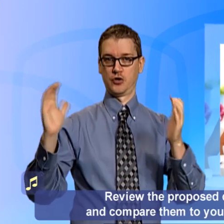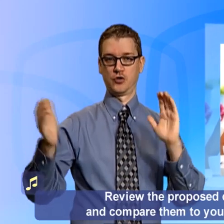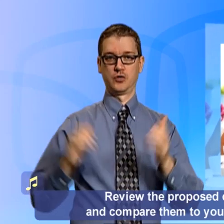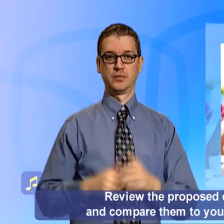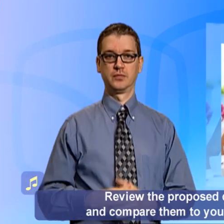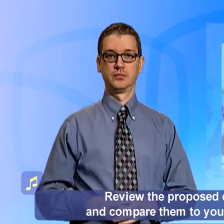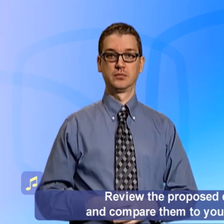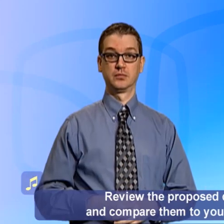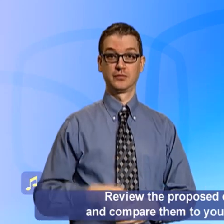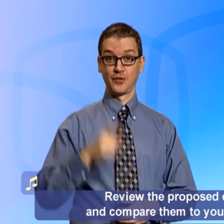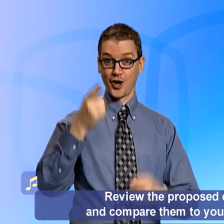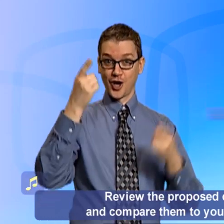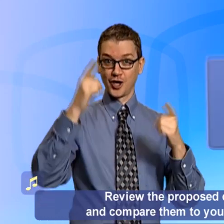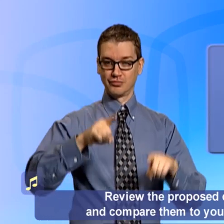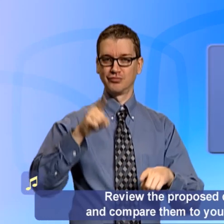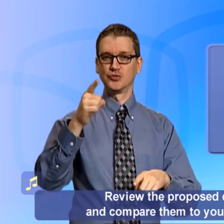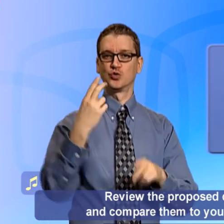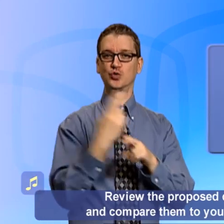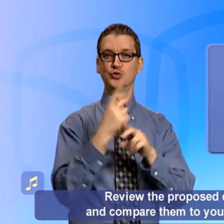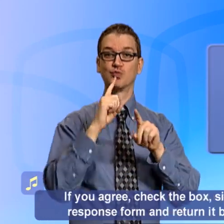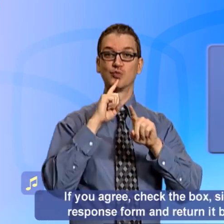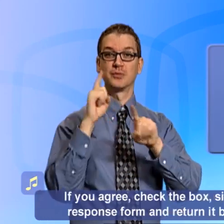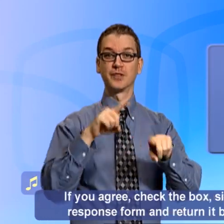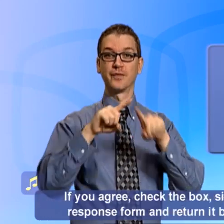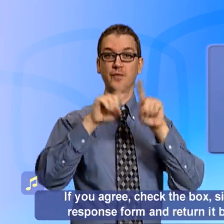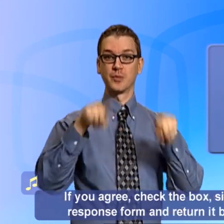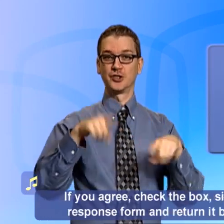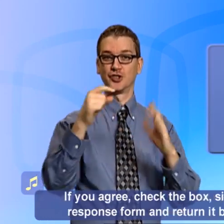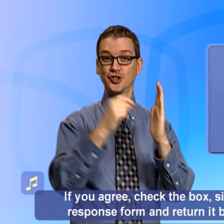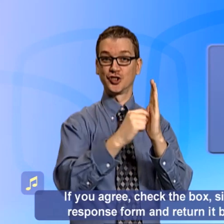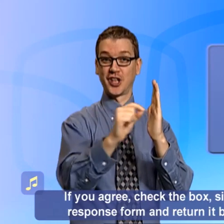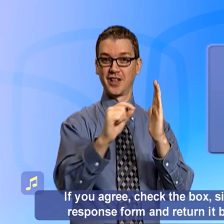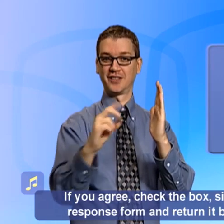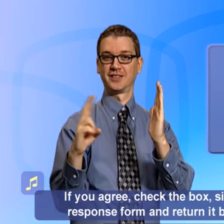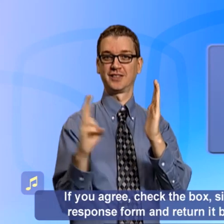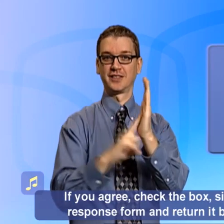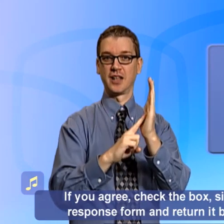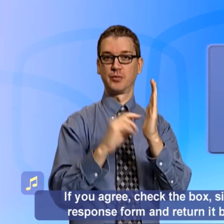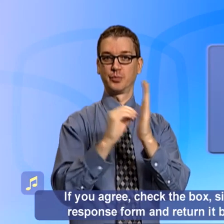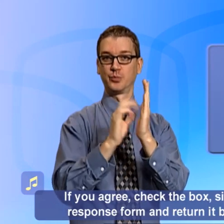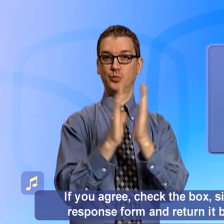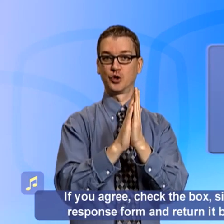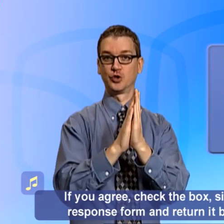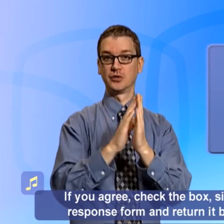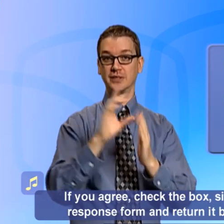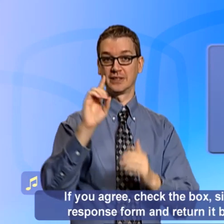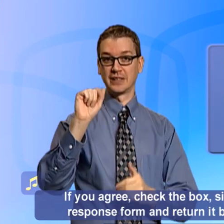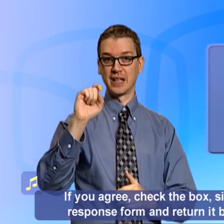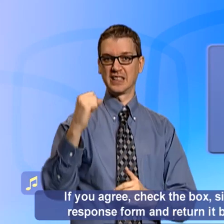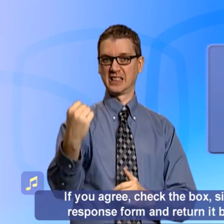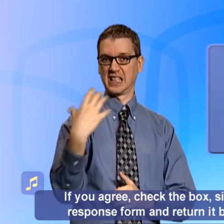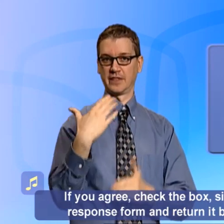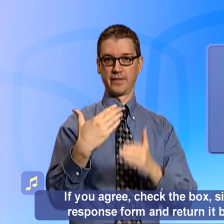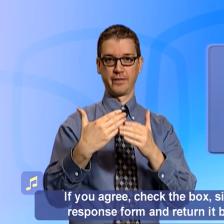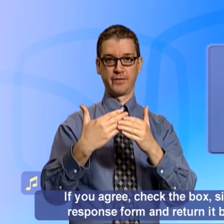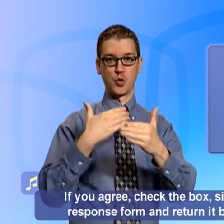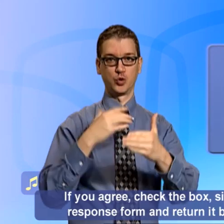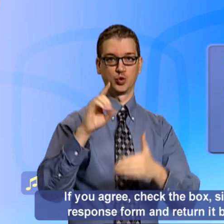and compare them to your tax return. If you agree, check the box, sign and date the response form, and return it by the due